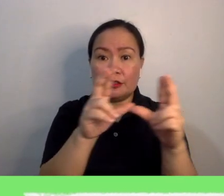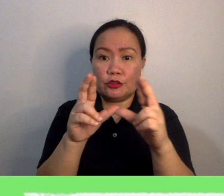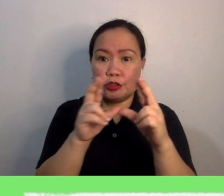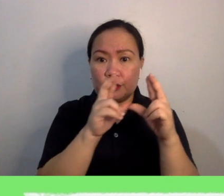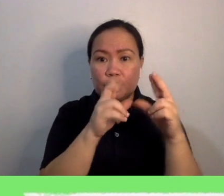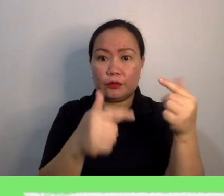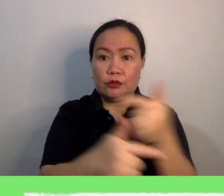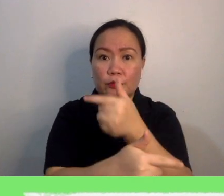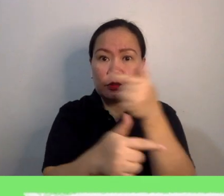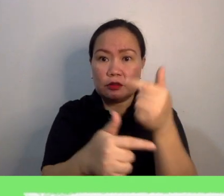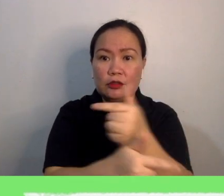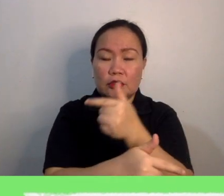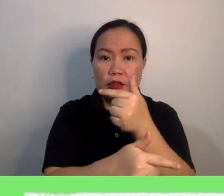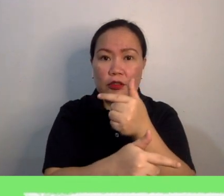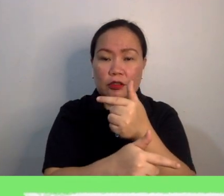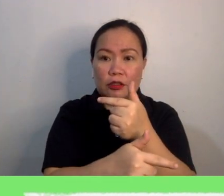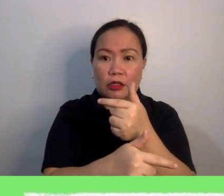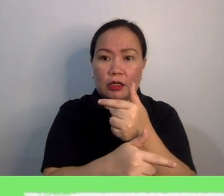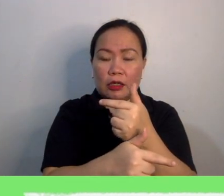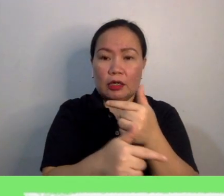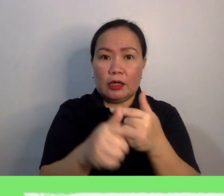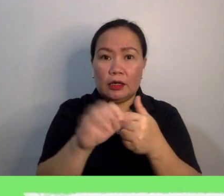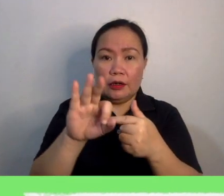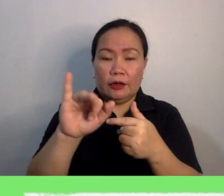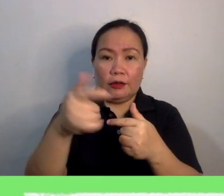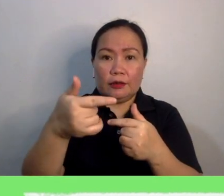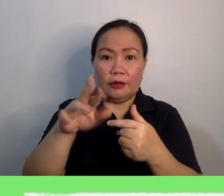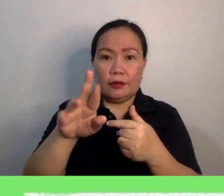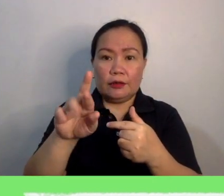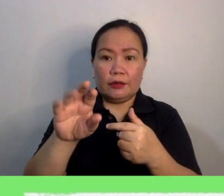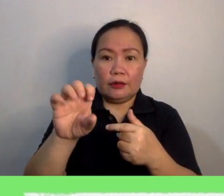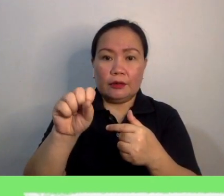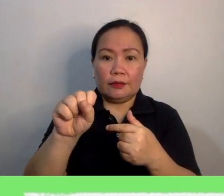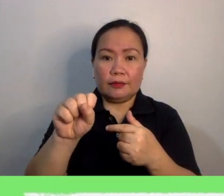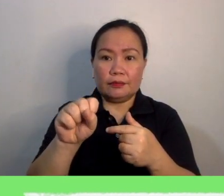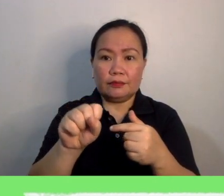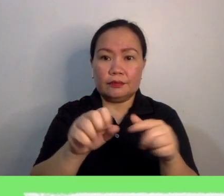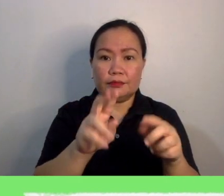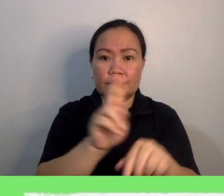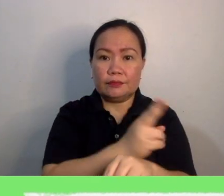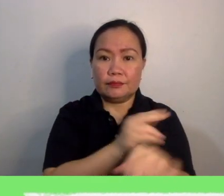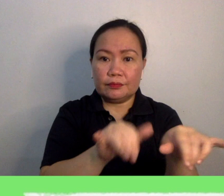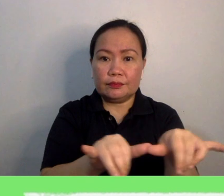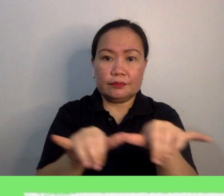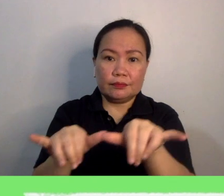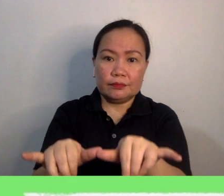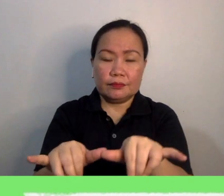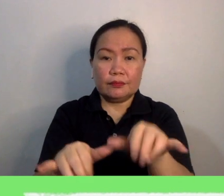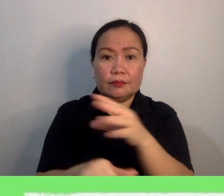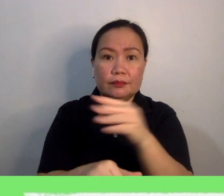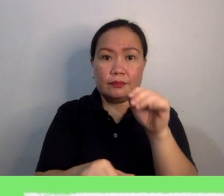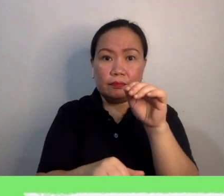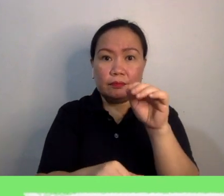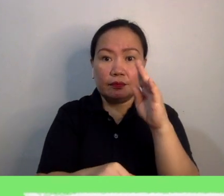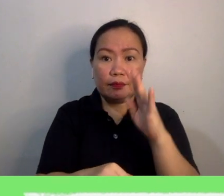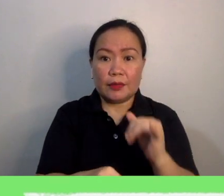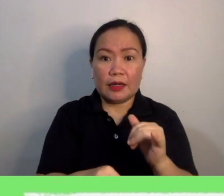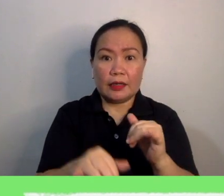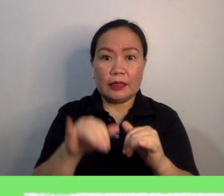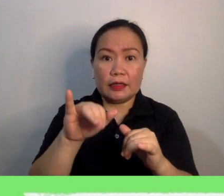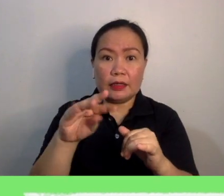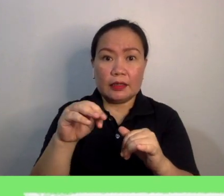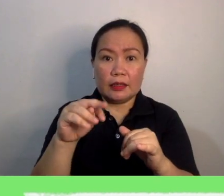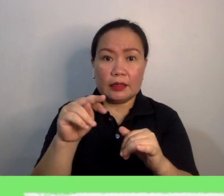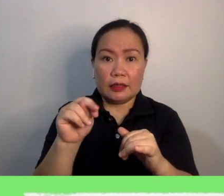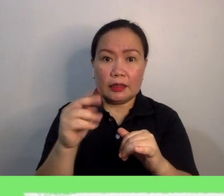of geometric figures using measurements and by inductive reasoning. So dito na tayo magsosolve. Okay? So